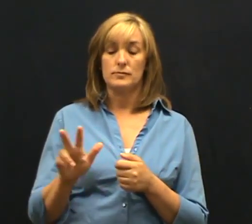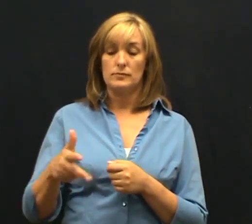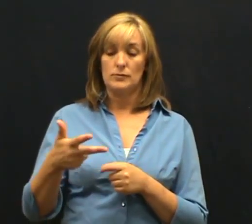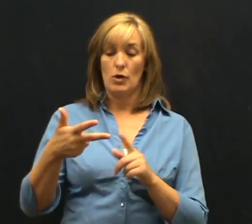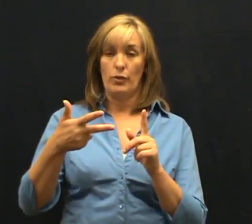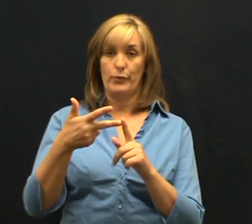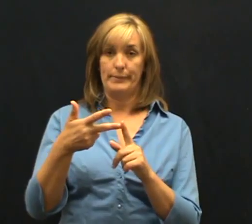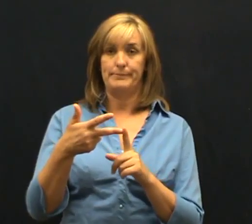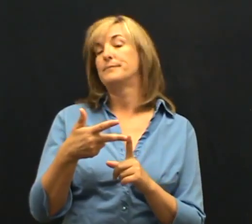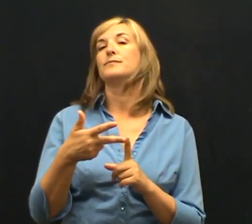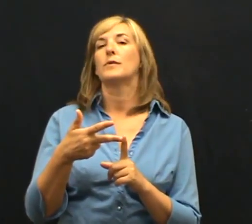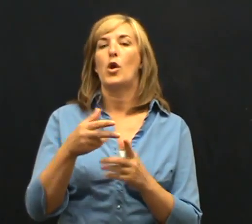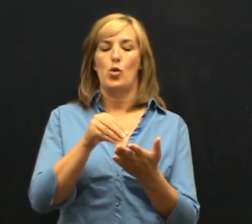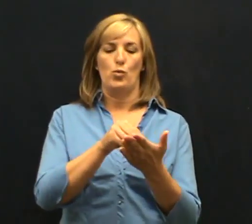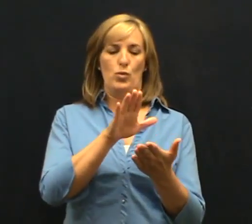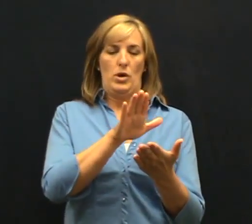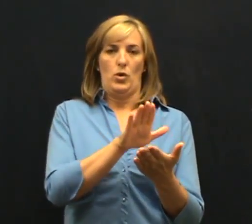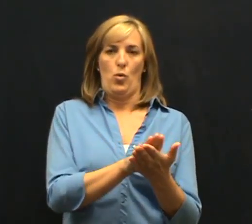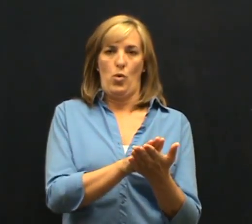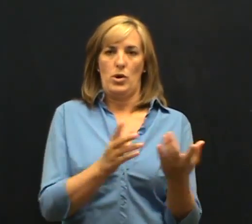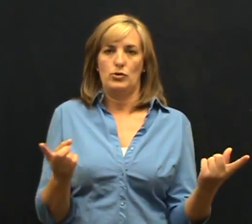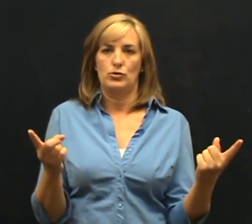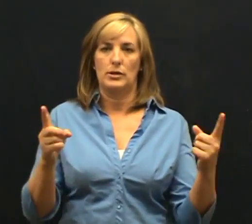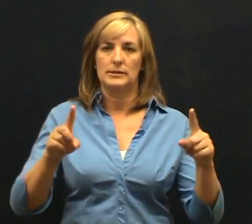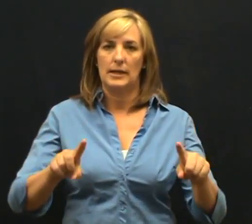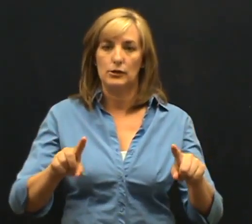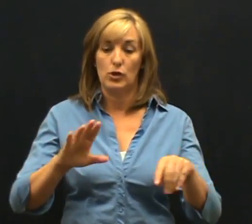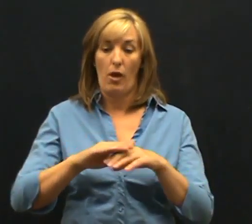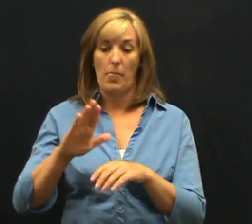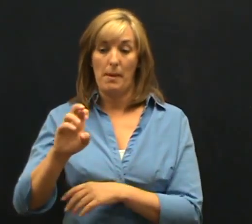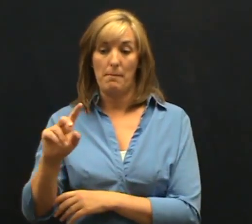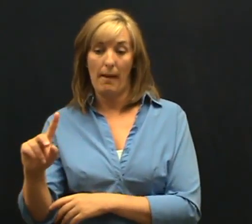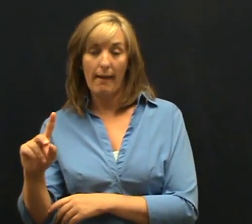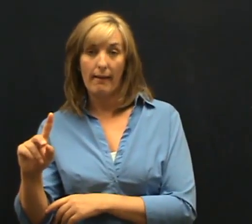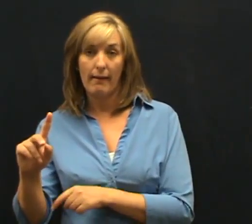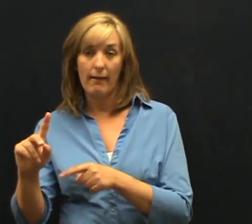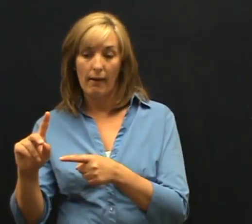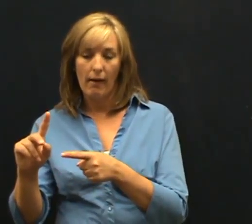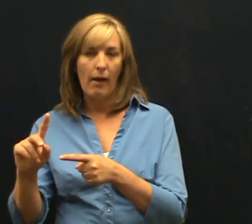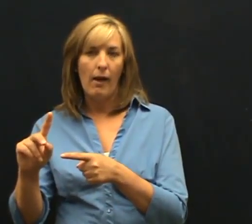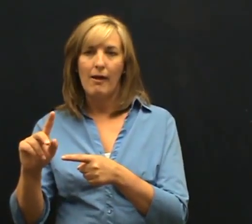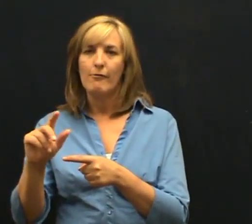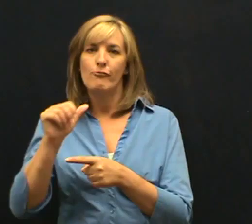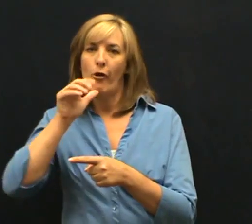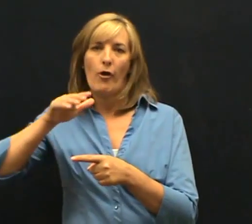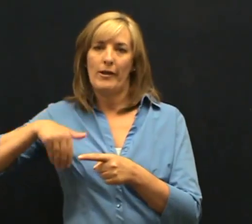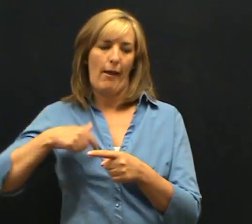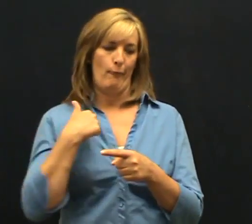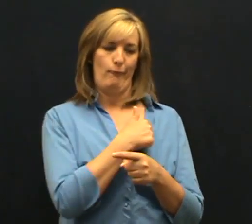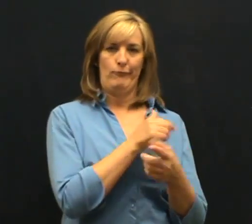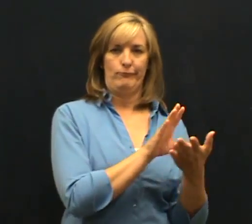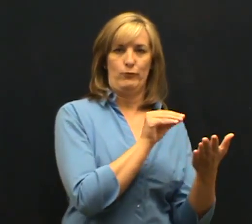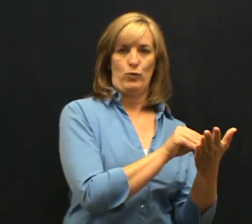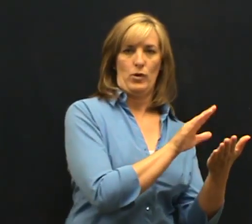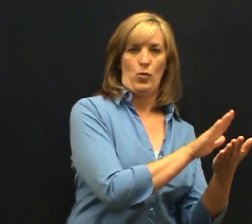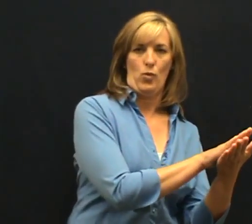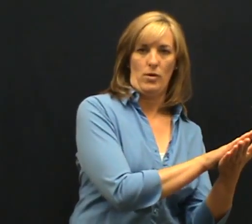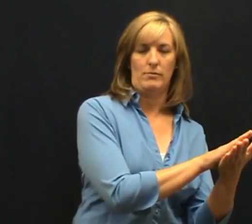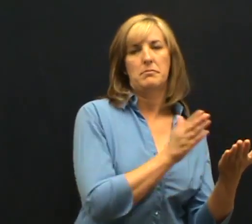record transactions that are on the bank statement that we haven't recorded yet. That would be the interest we earned maybe from the bank or